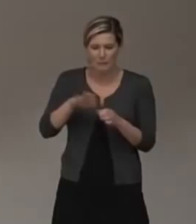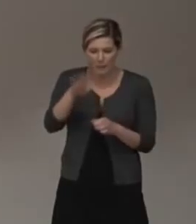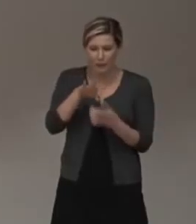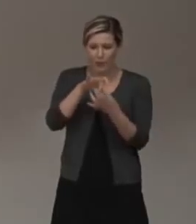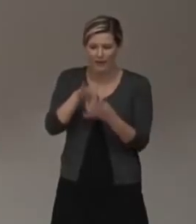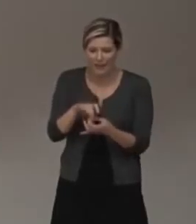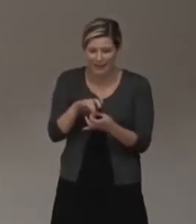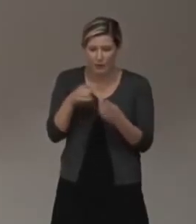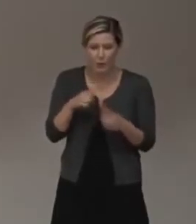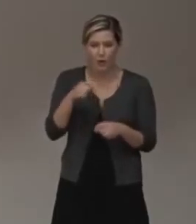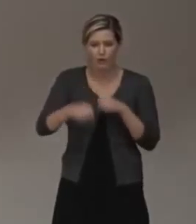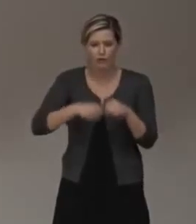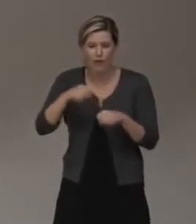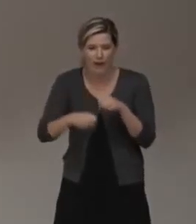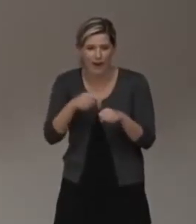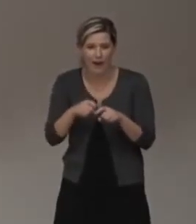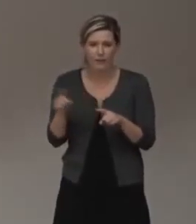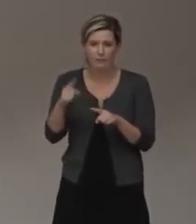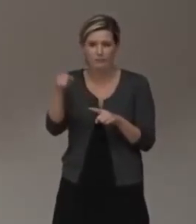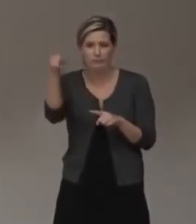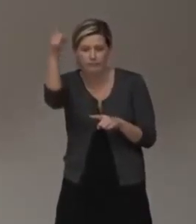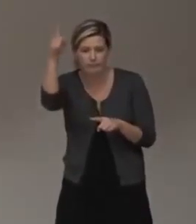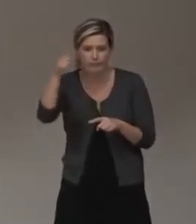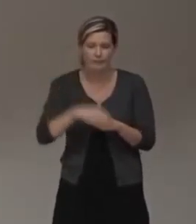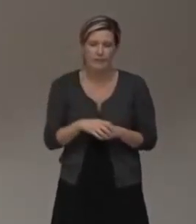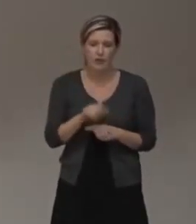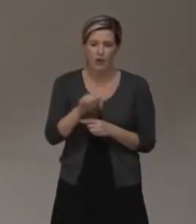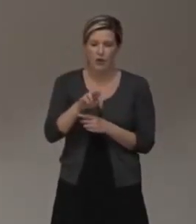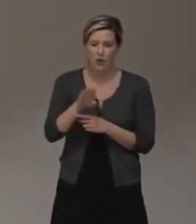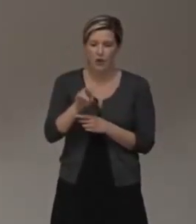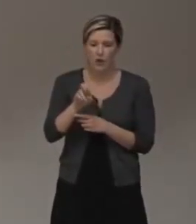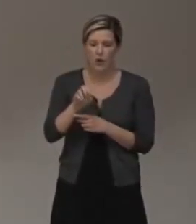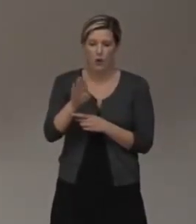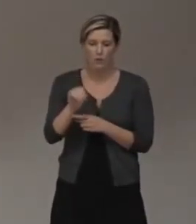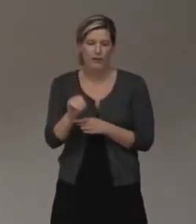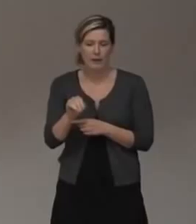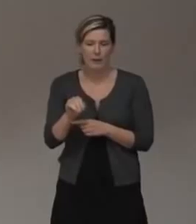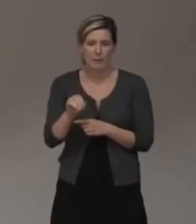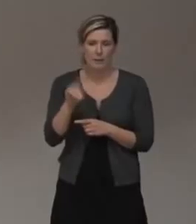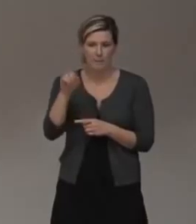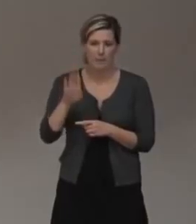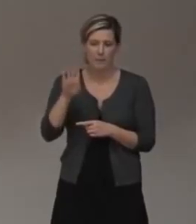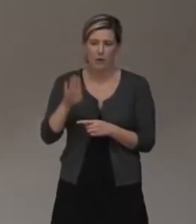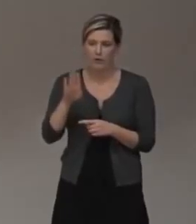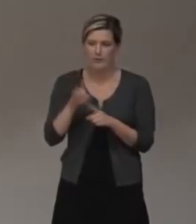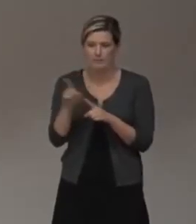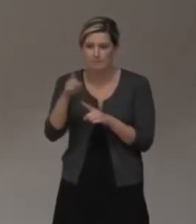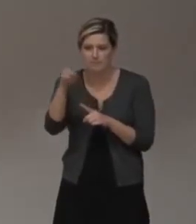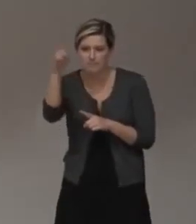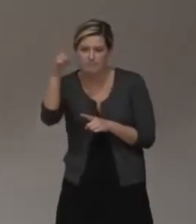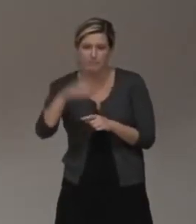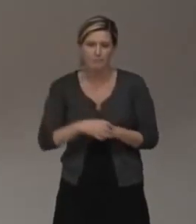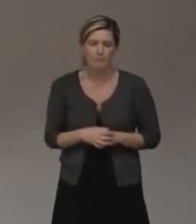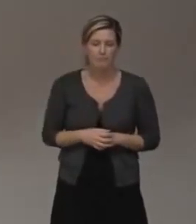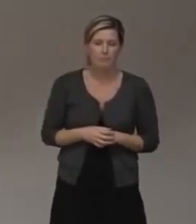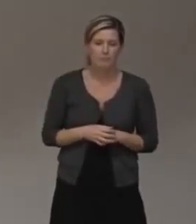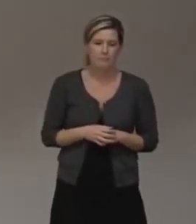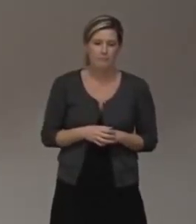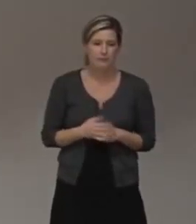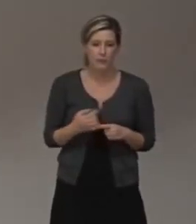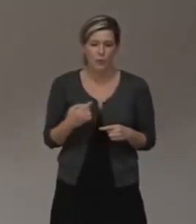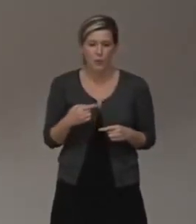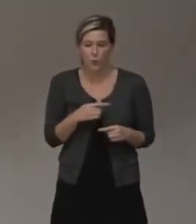we ride to the top of the Arnold Arboretum, which is this little mountain in Boston, and we rest, and we just